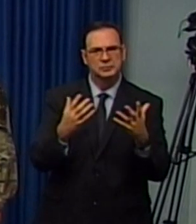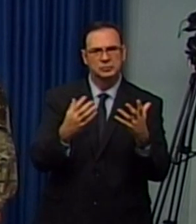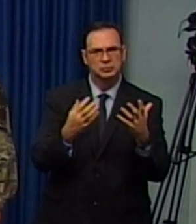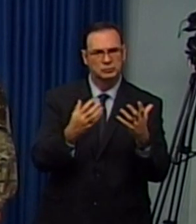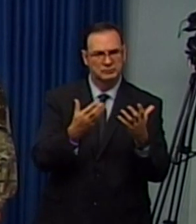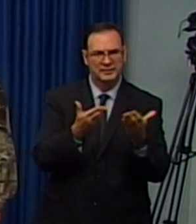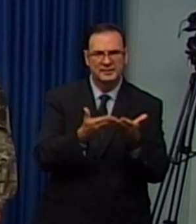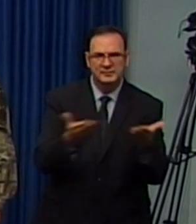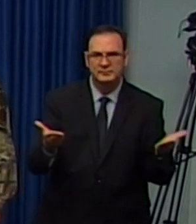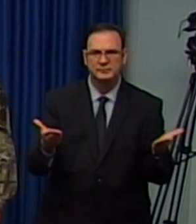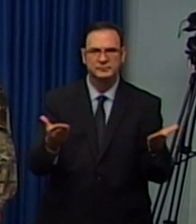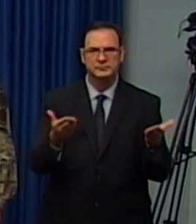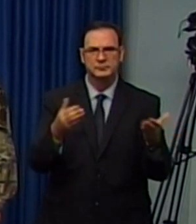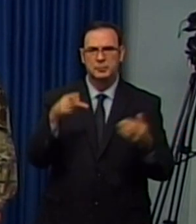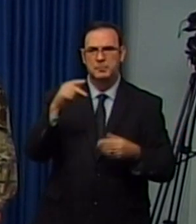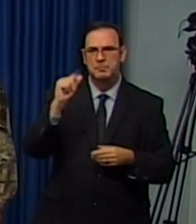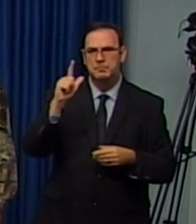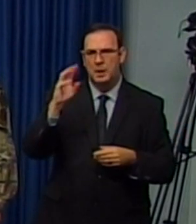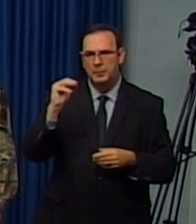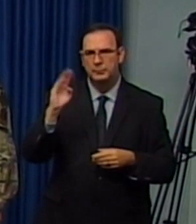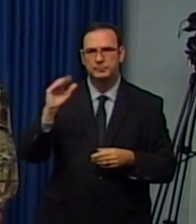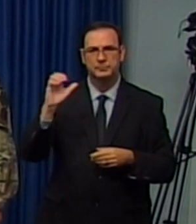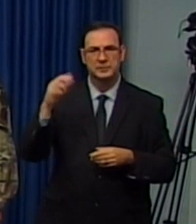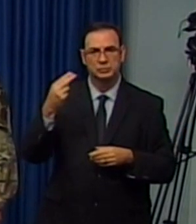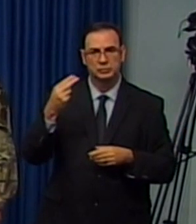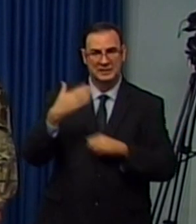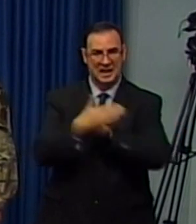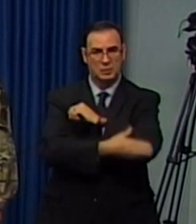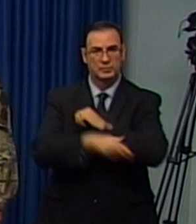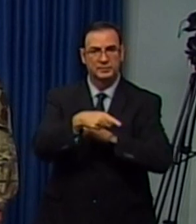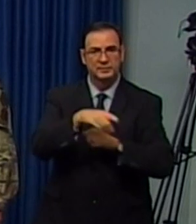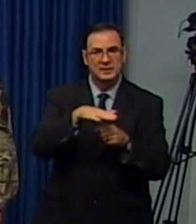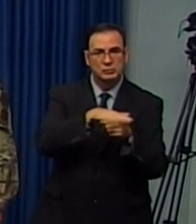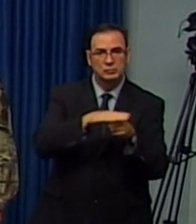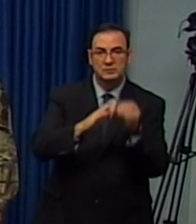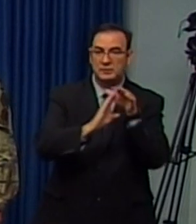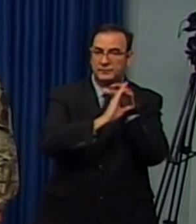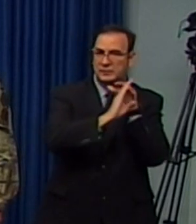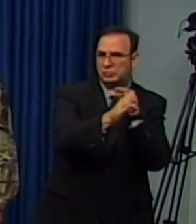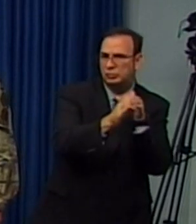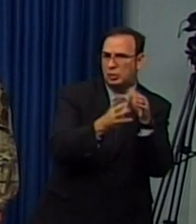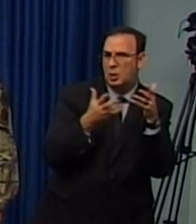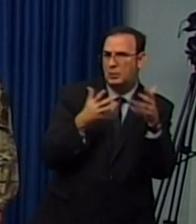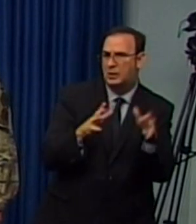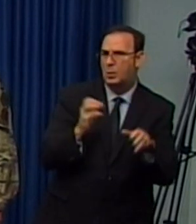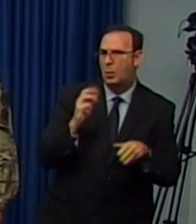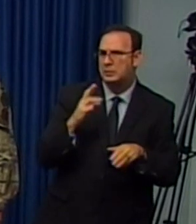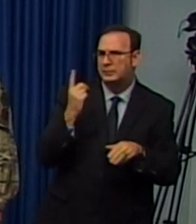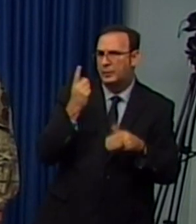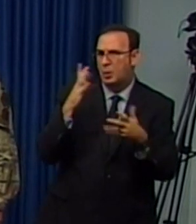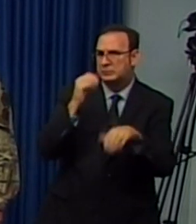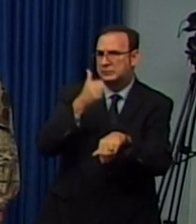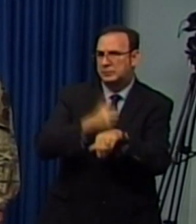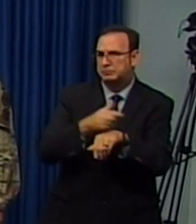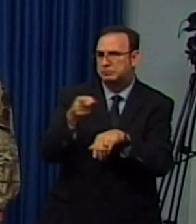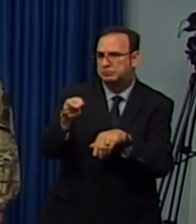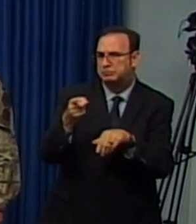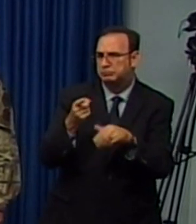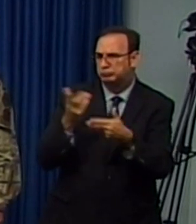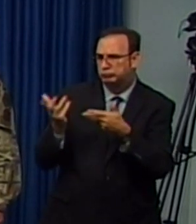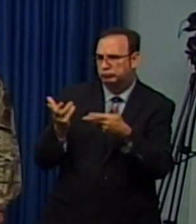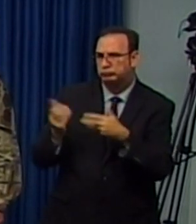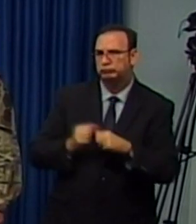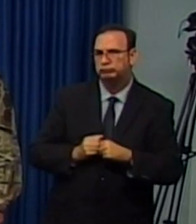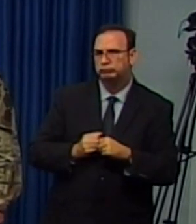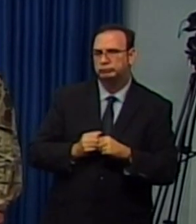Palm Beach County. Do you know if that area has also been evacuated, or if anything particularly has been set up, just given all the money that we've already put into it? I don't know